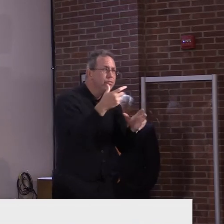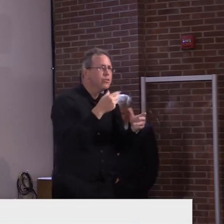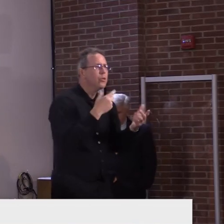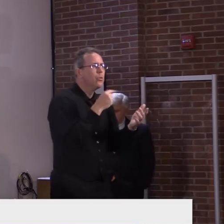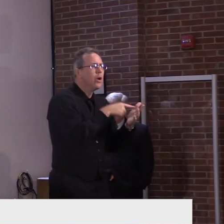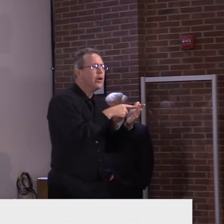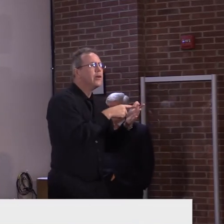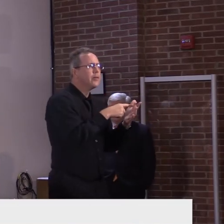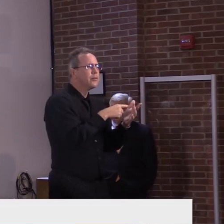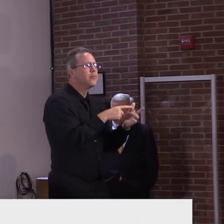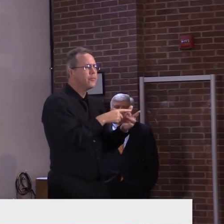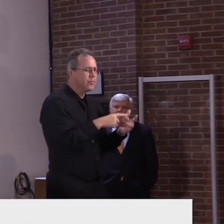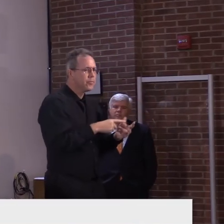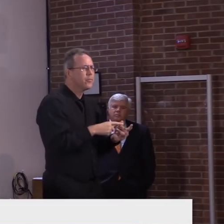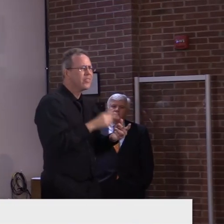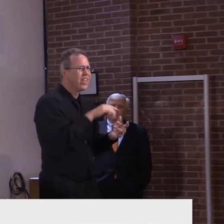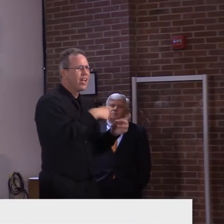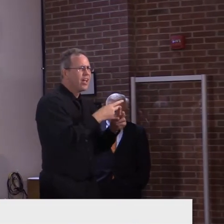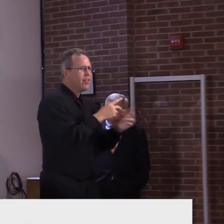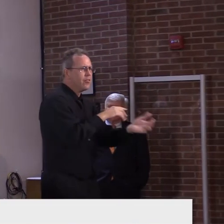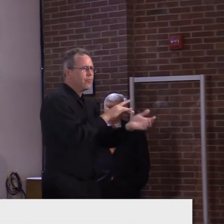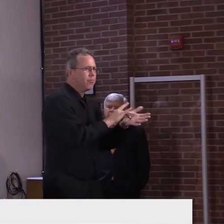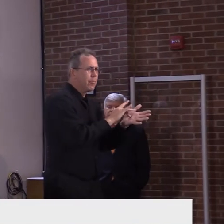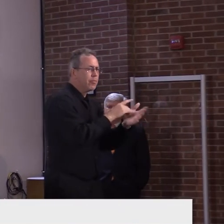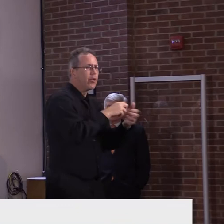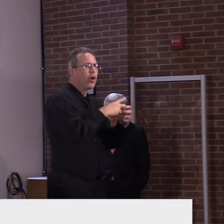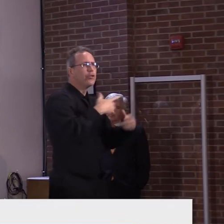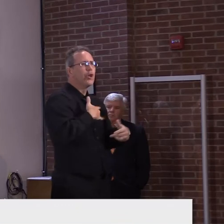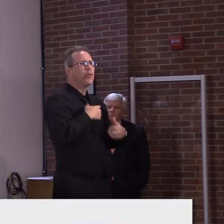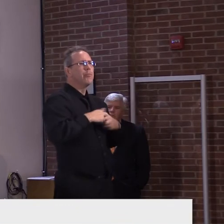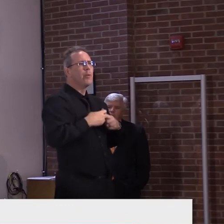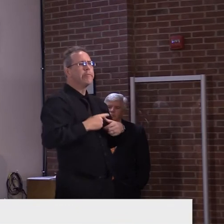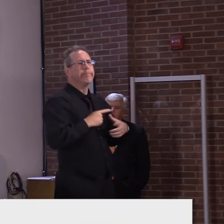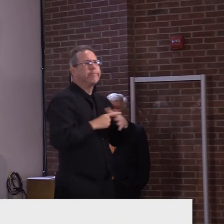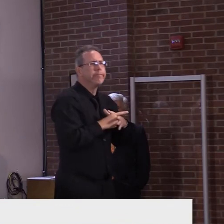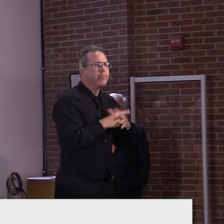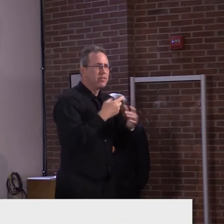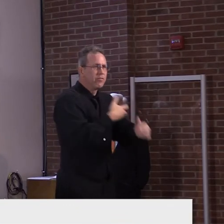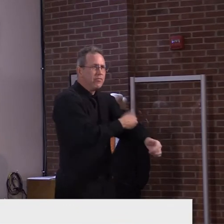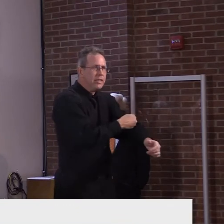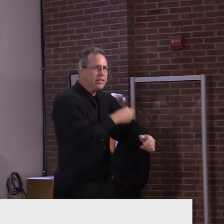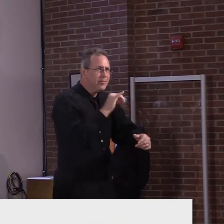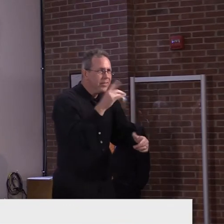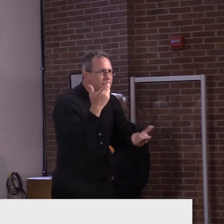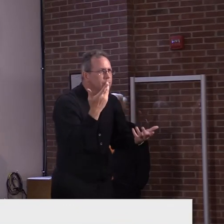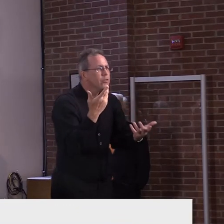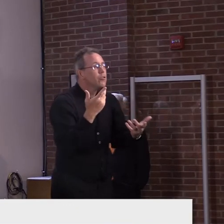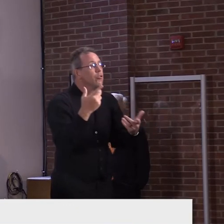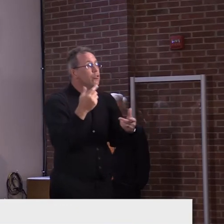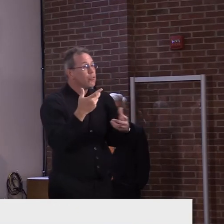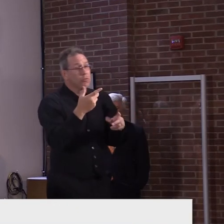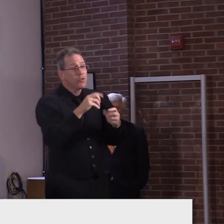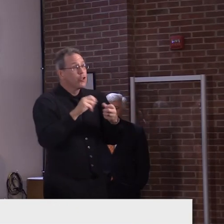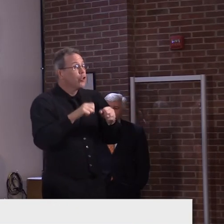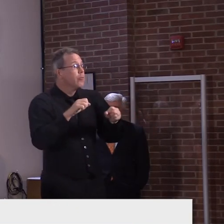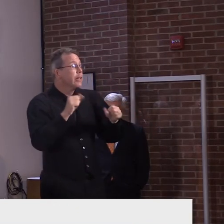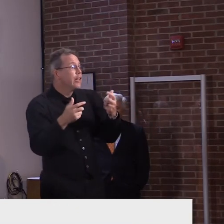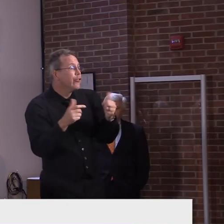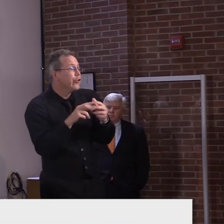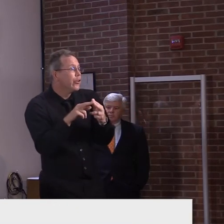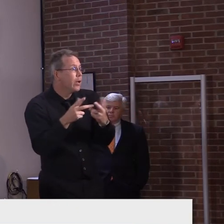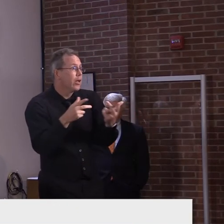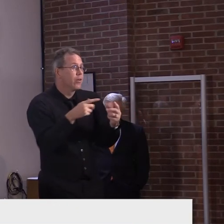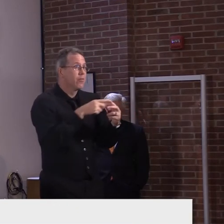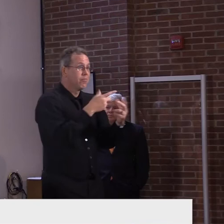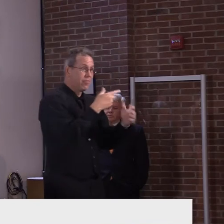it happens, and now we can put that into context and realize that you really have a lot of benefit from